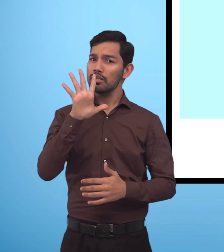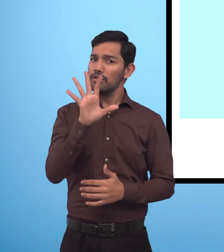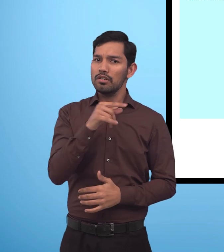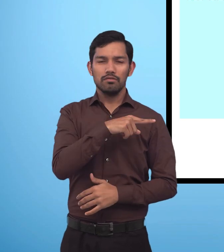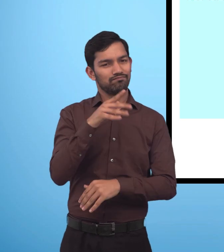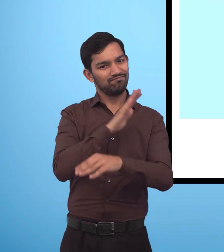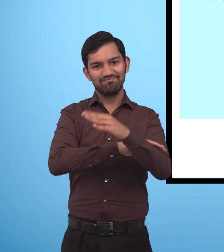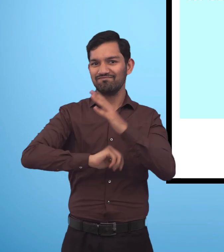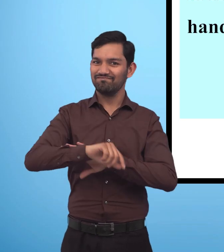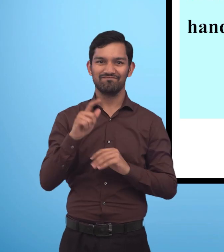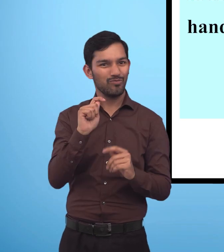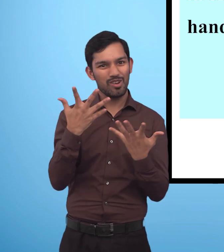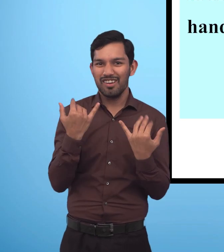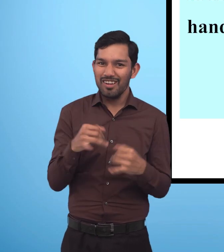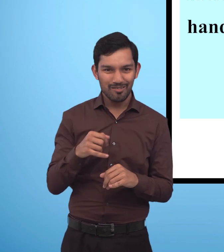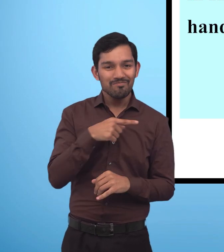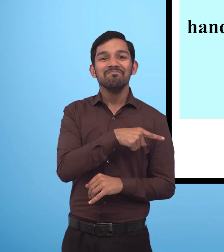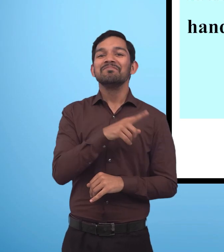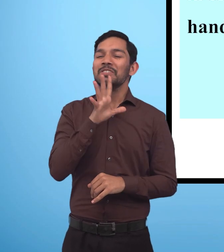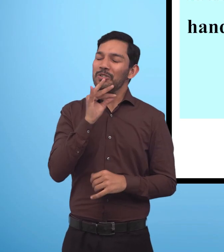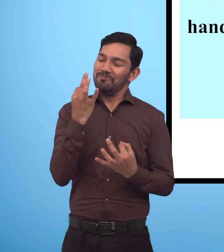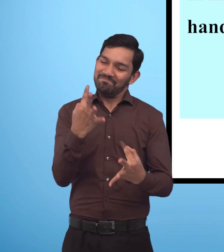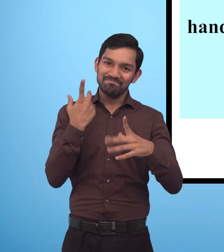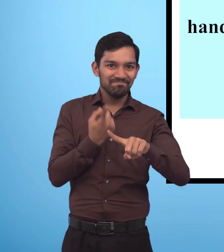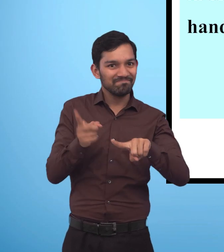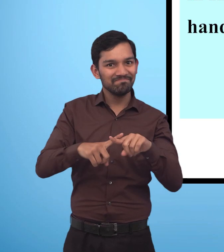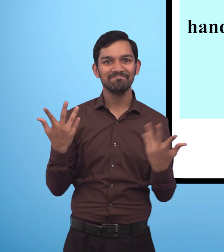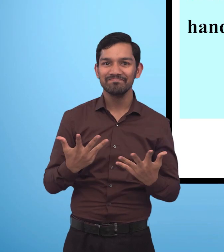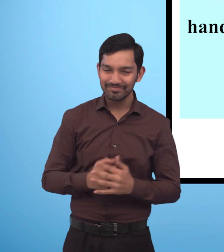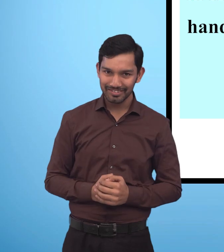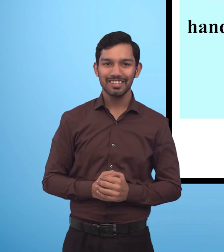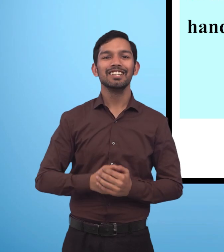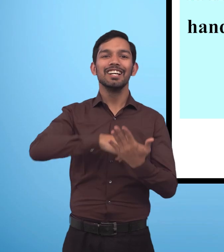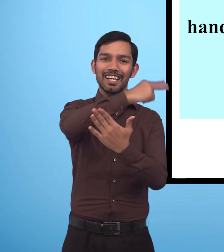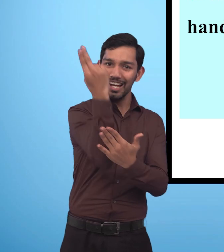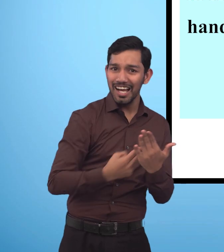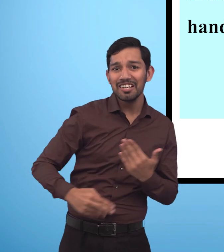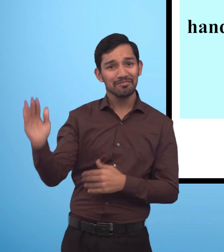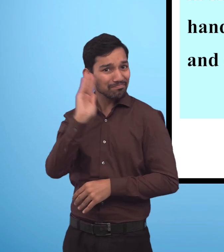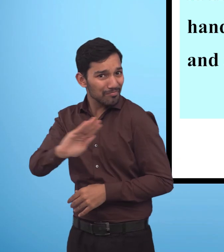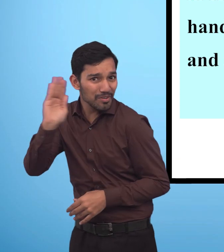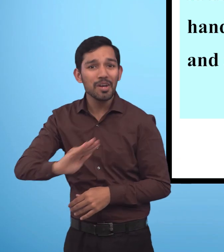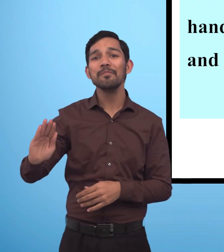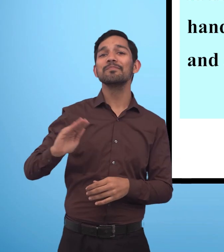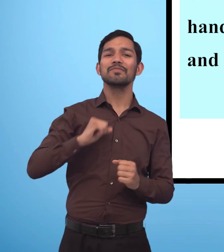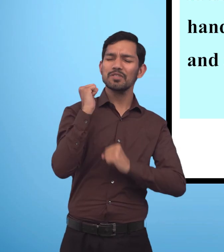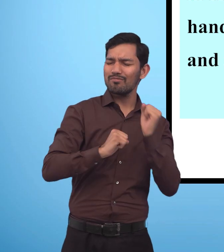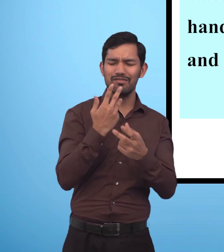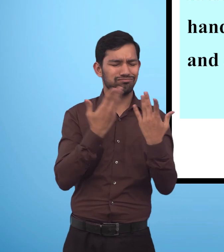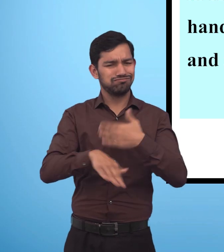Though he was born without both hands, he has excelled as an artist, a singer, and